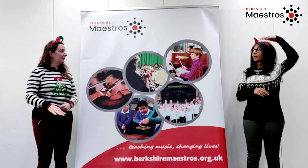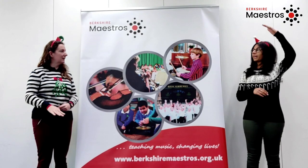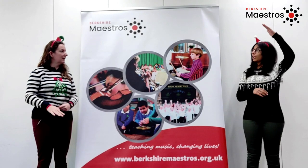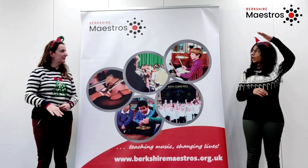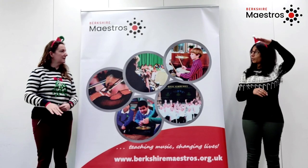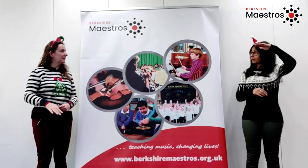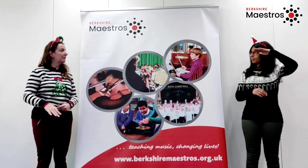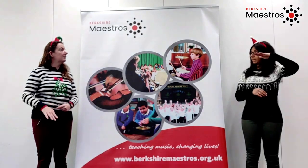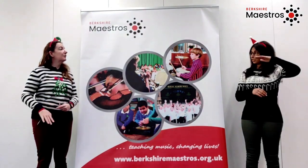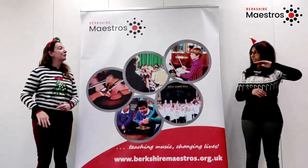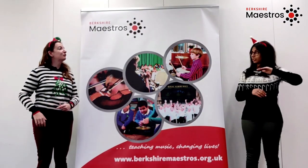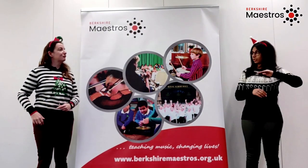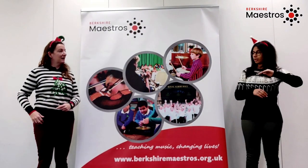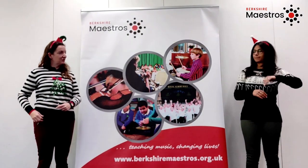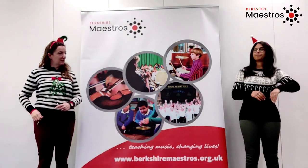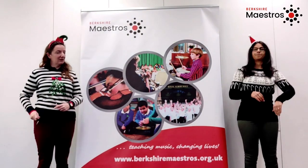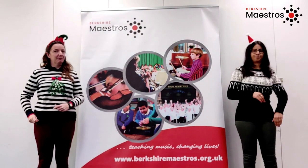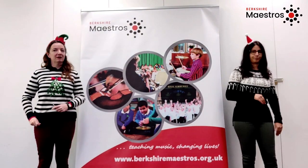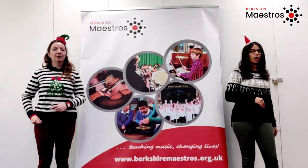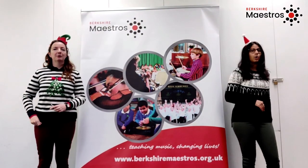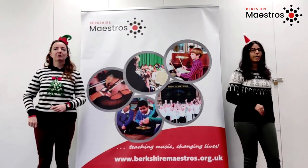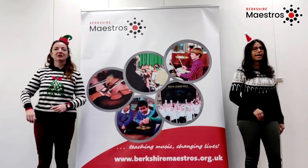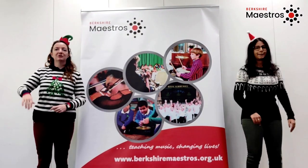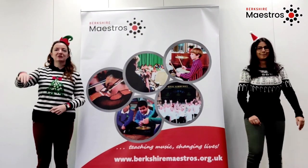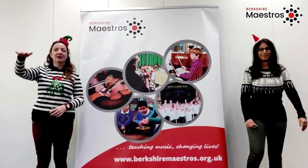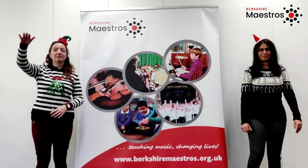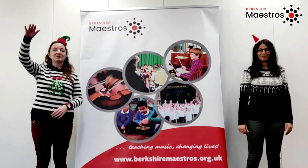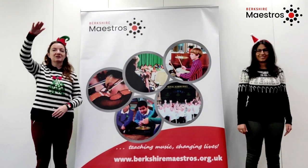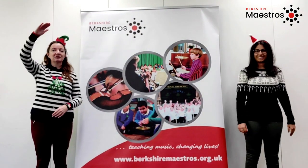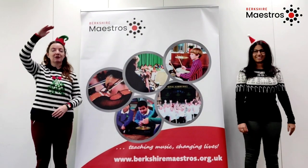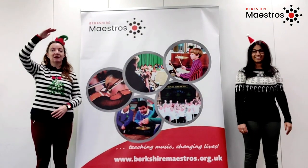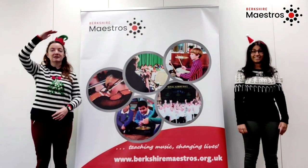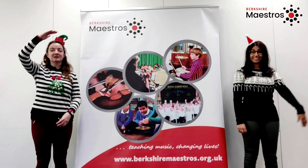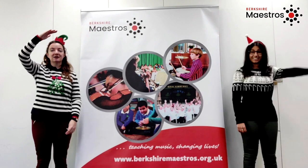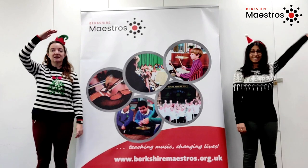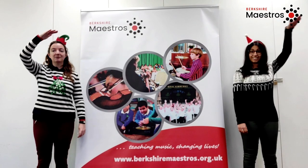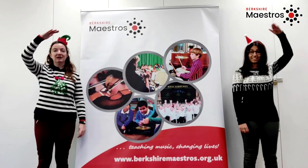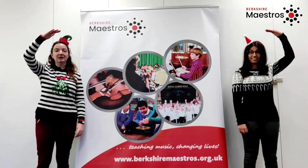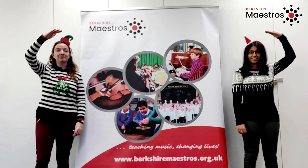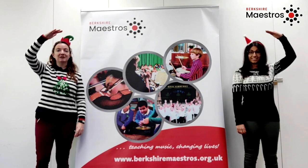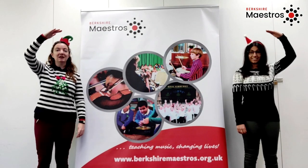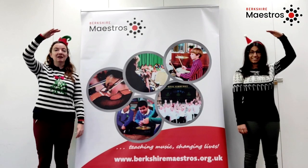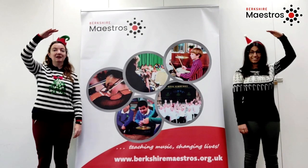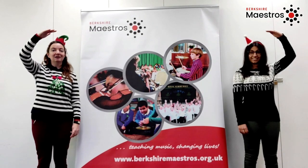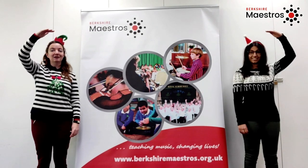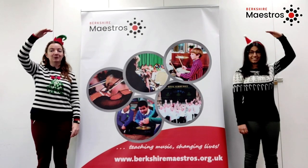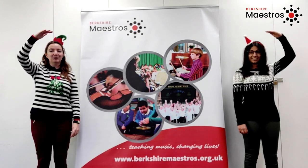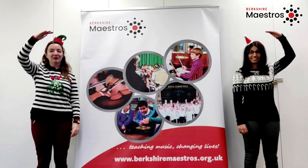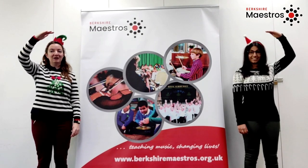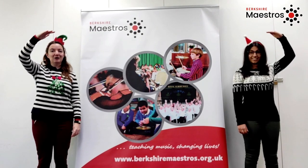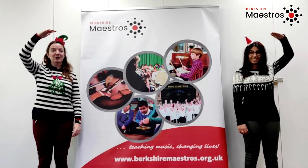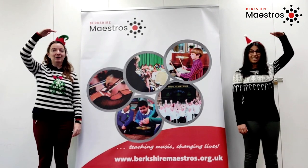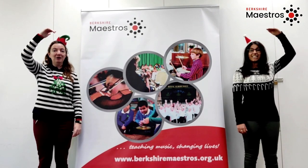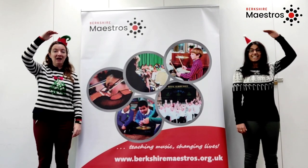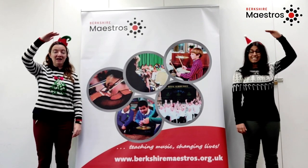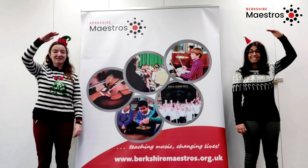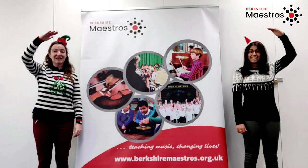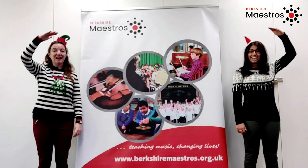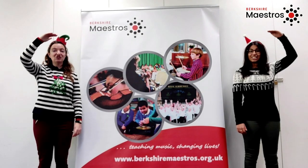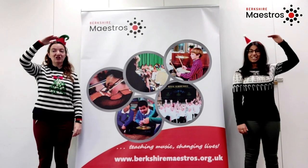going lower in pitch each time. Gradually coming lower with each name. So let's start up here. Here we go.